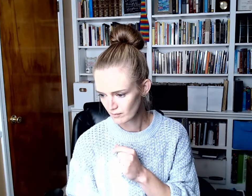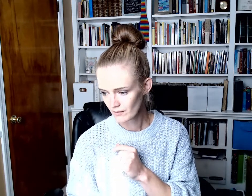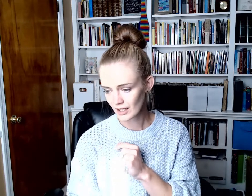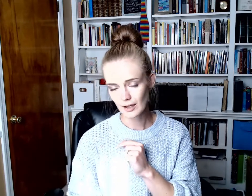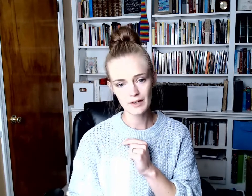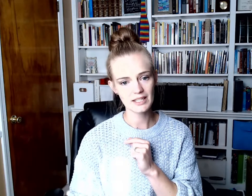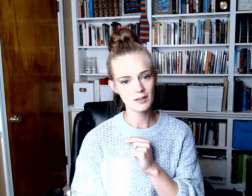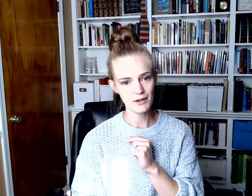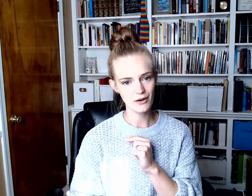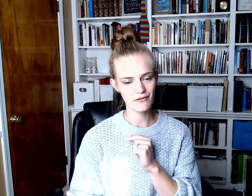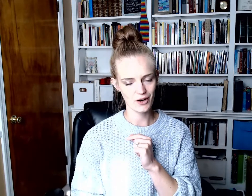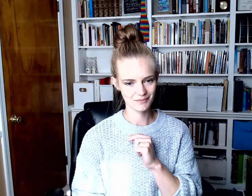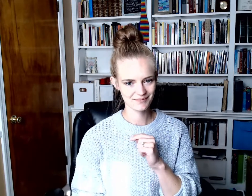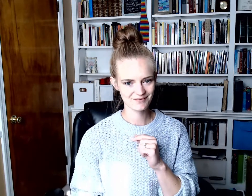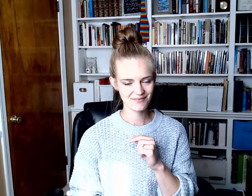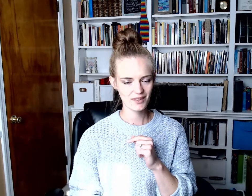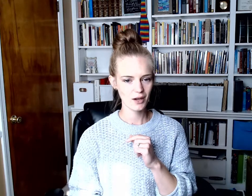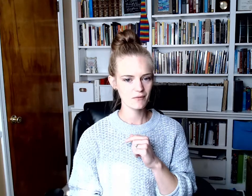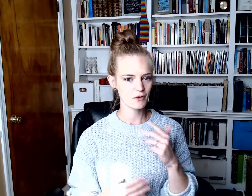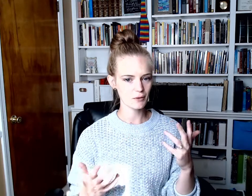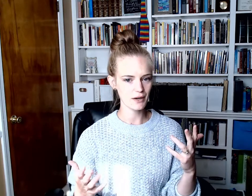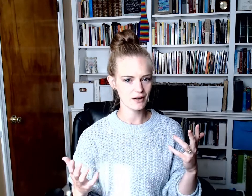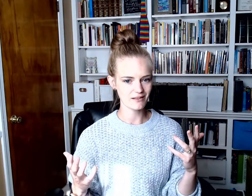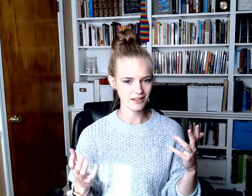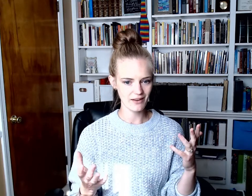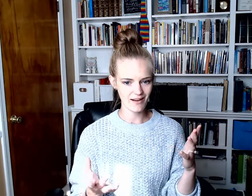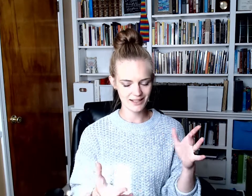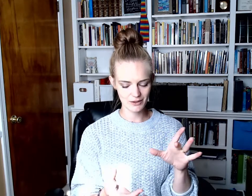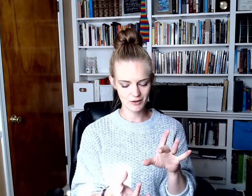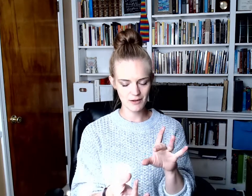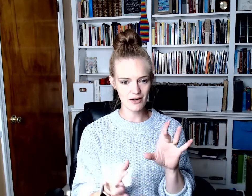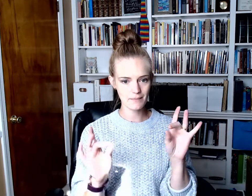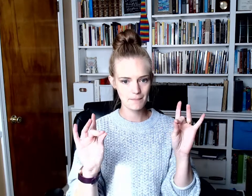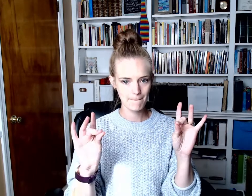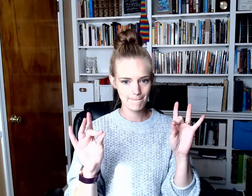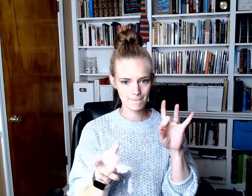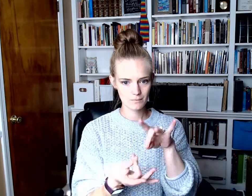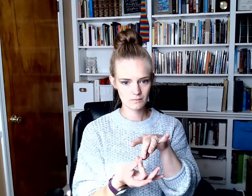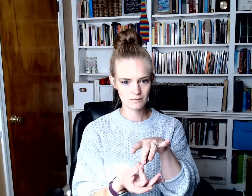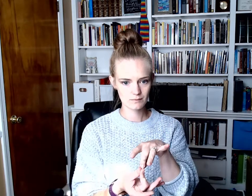And then we did spirit fall for spirit of the living God. So spirit.